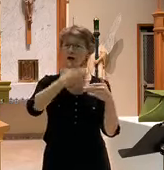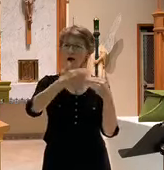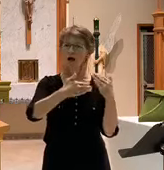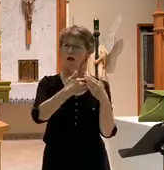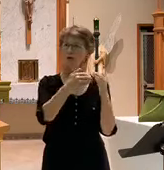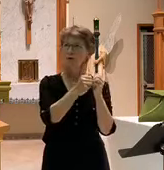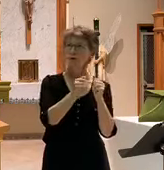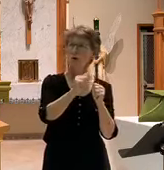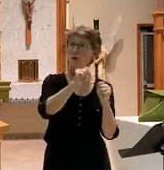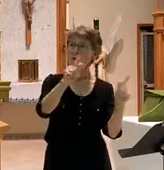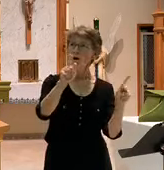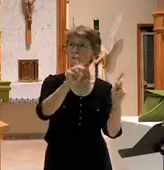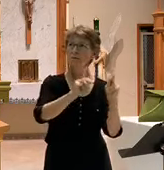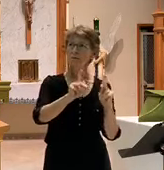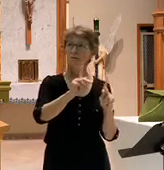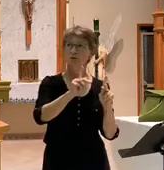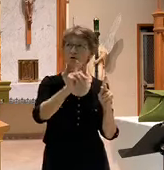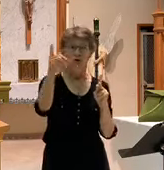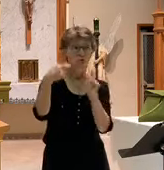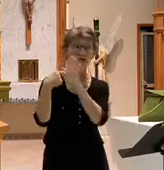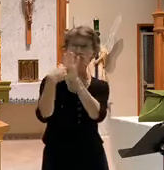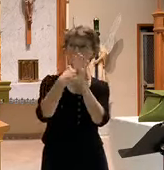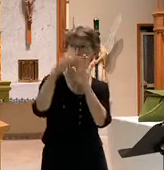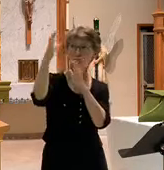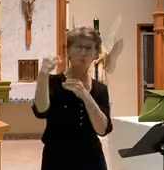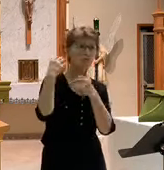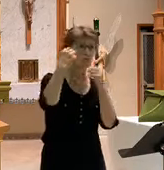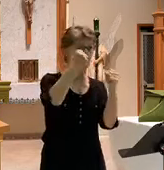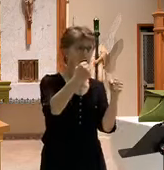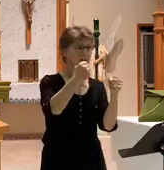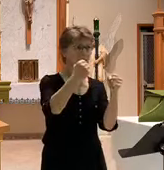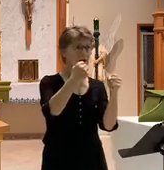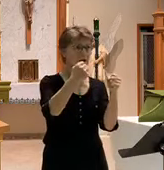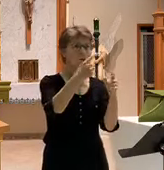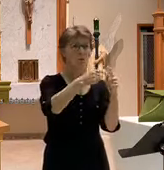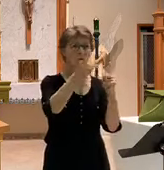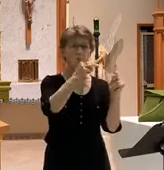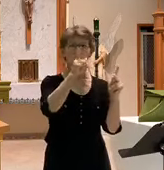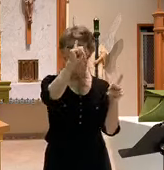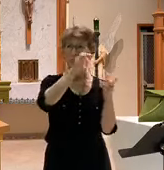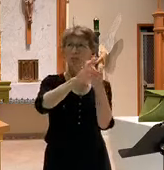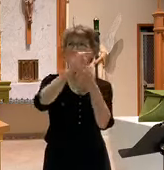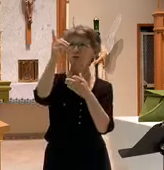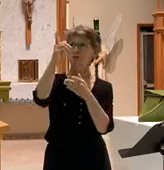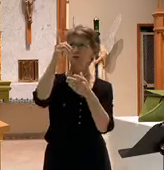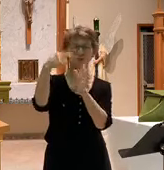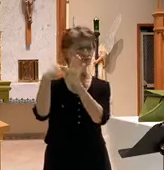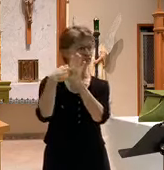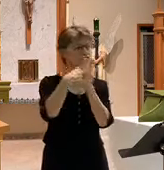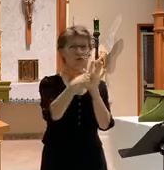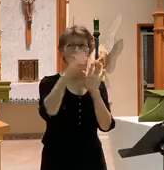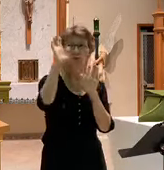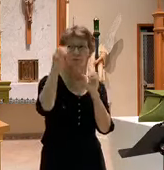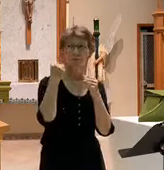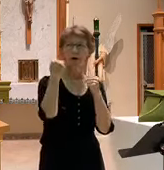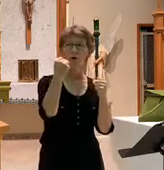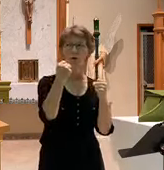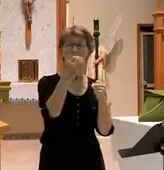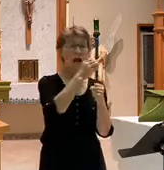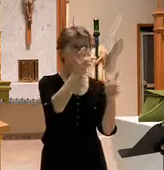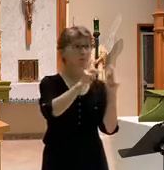For you show your might when the perfection of your power is disbelieved. And in those who know you,